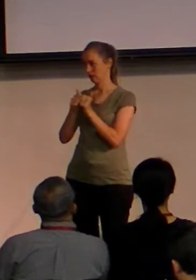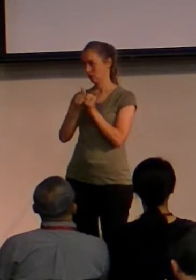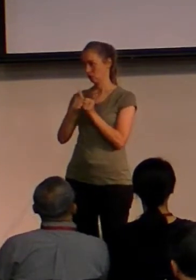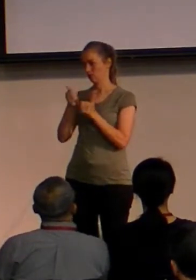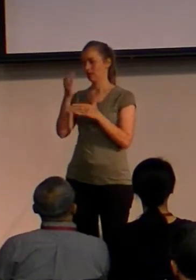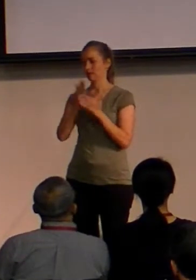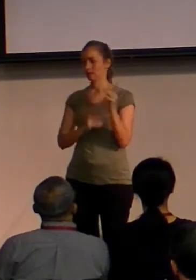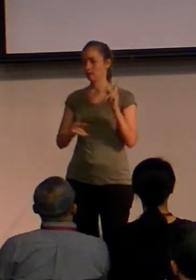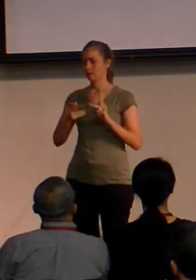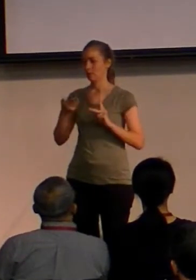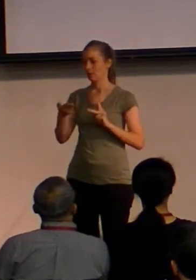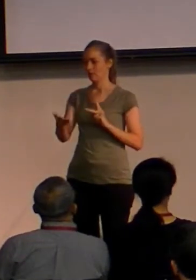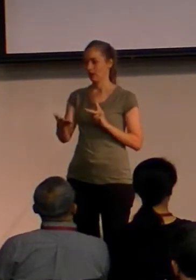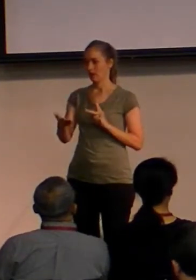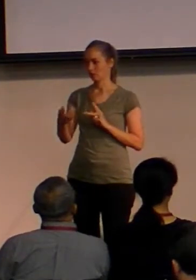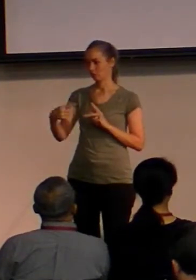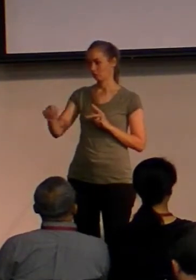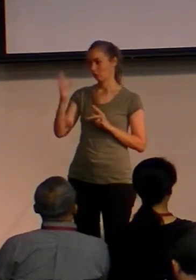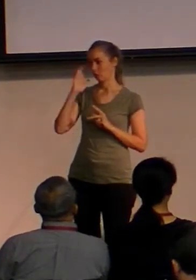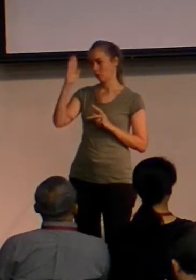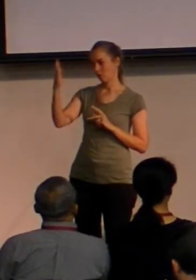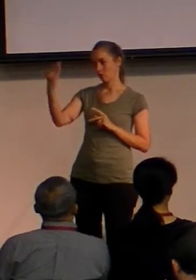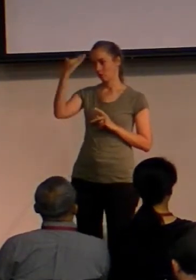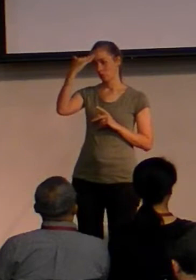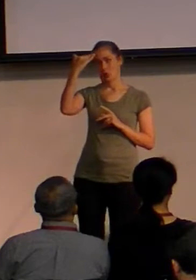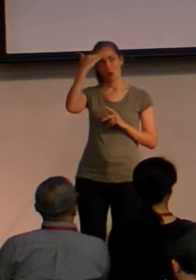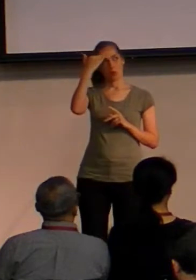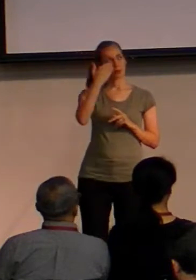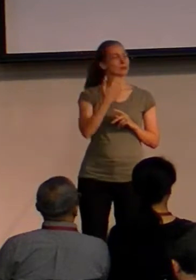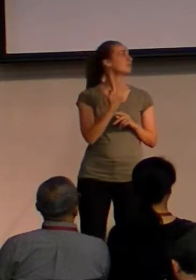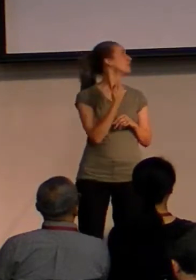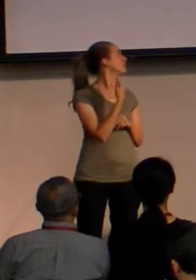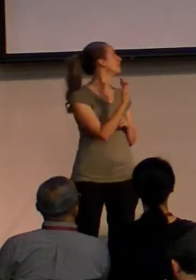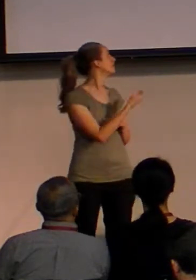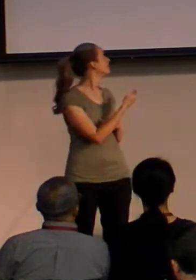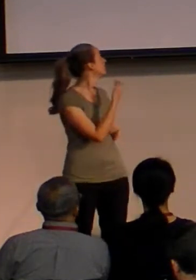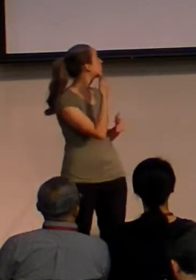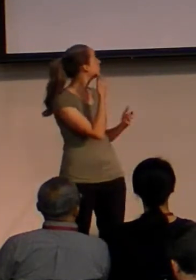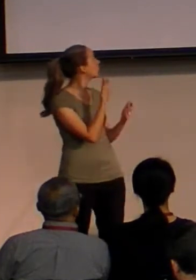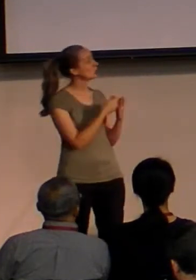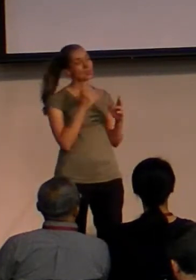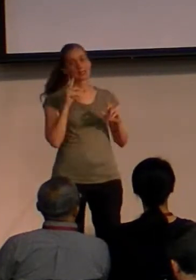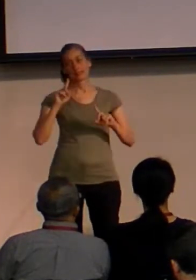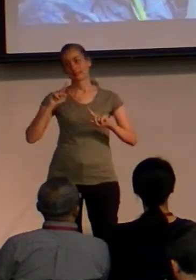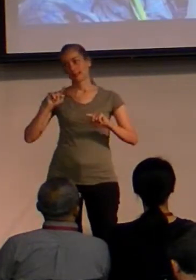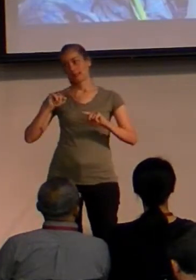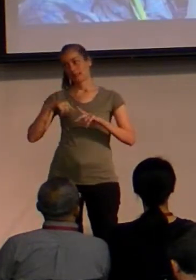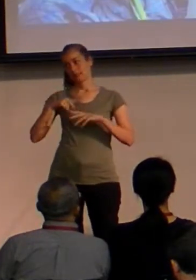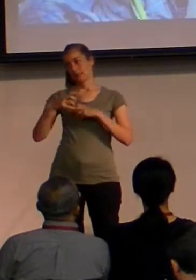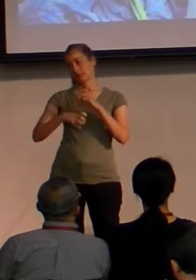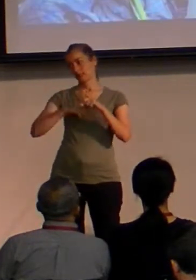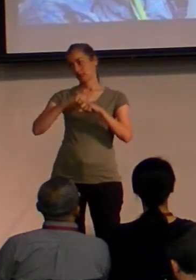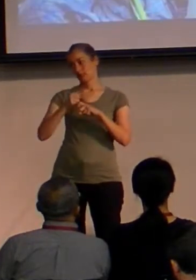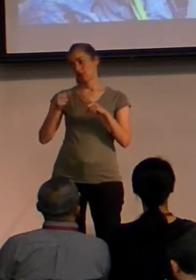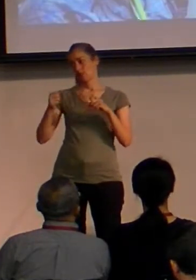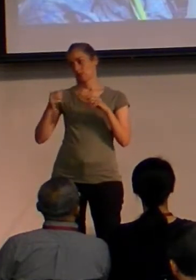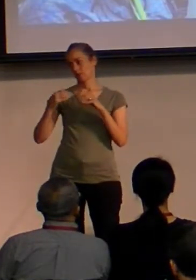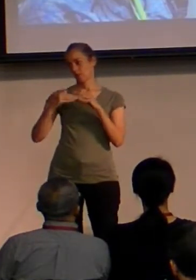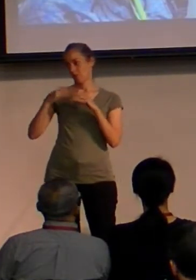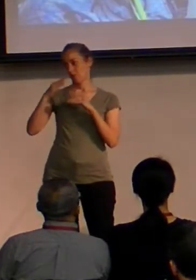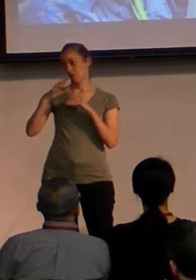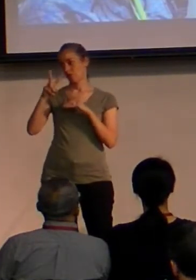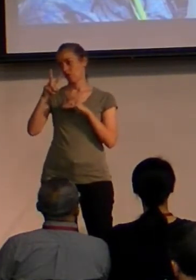that some of you will know. Really good attendance this year, just a little over 200, I